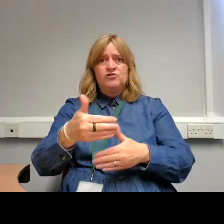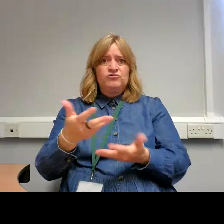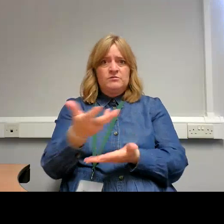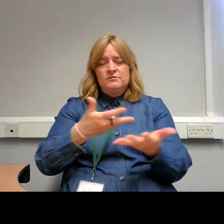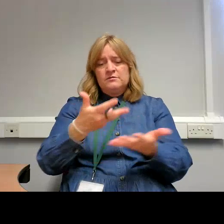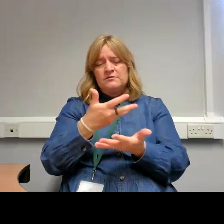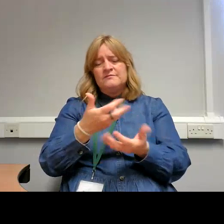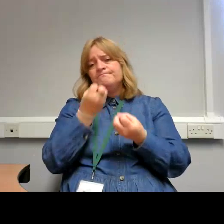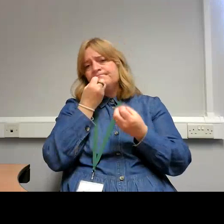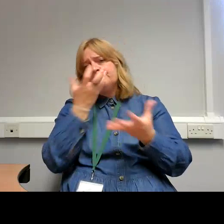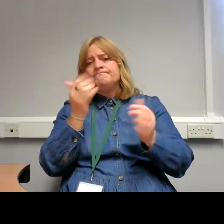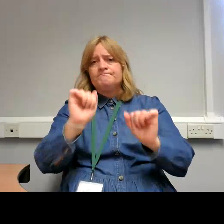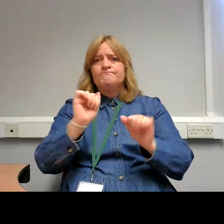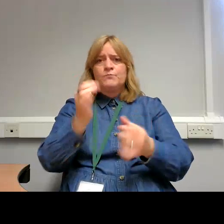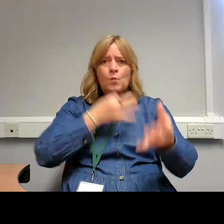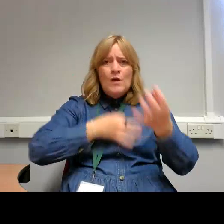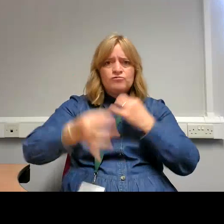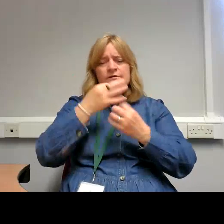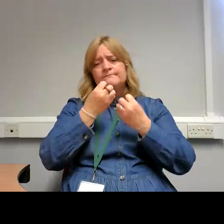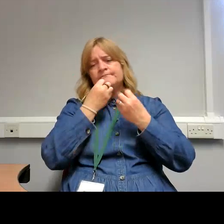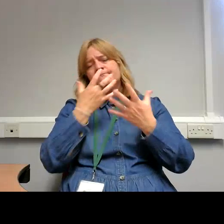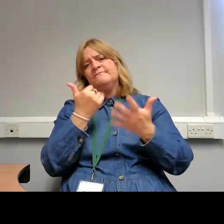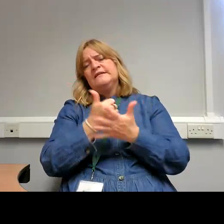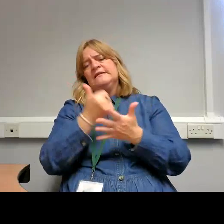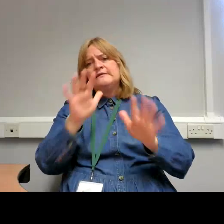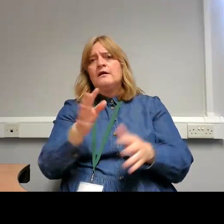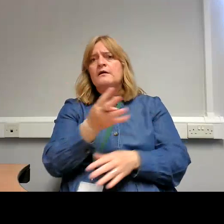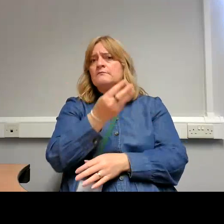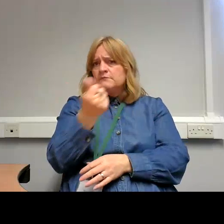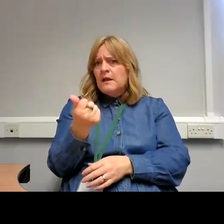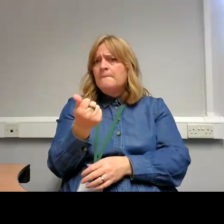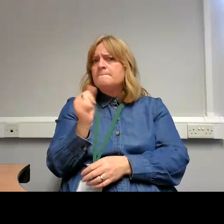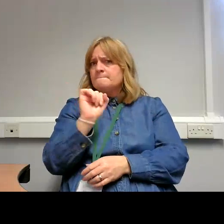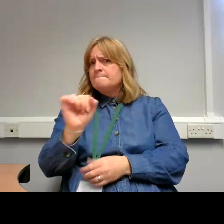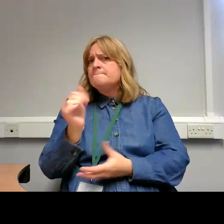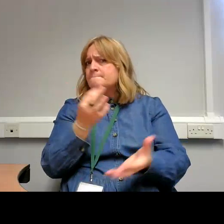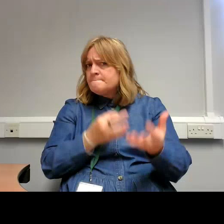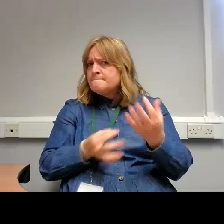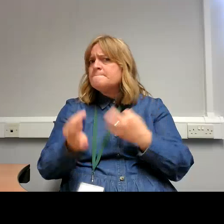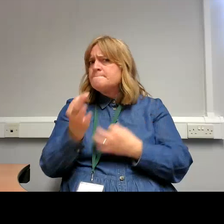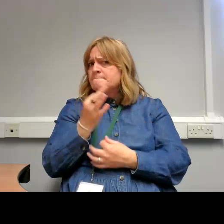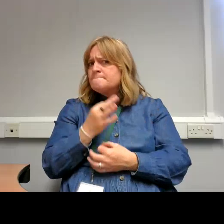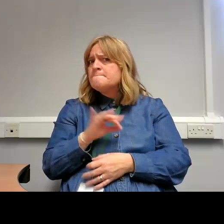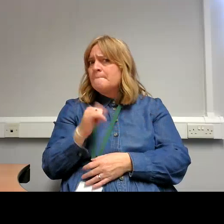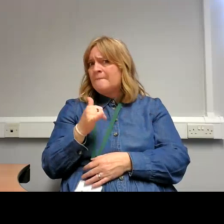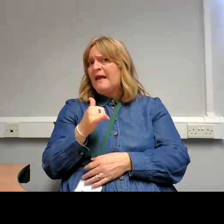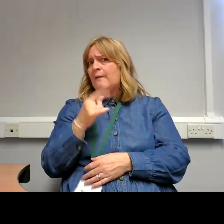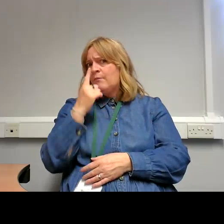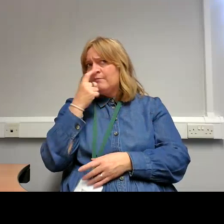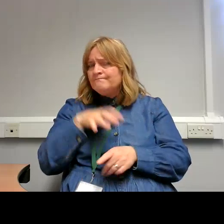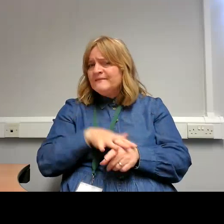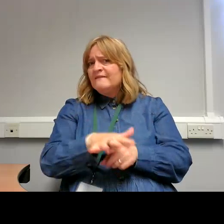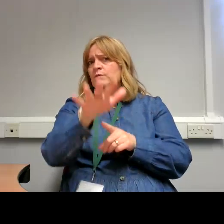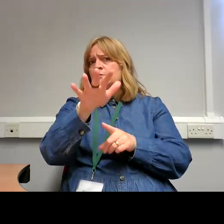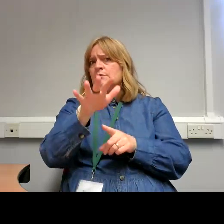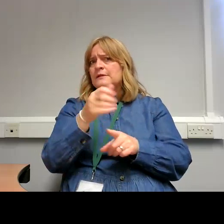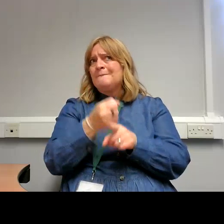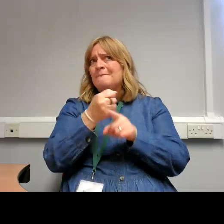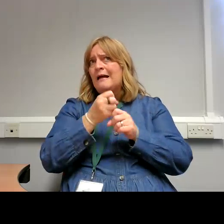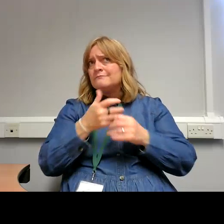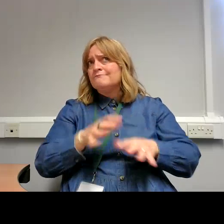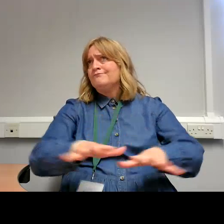today. Very, very helpful. And there's some things in there which may have some impact on moving forward as